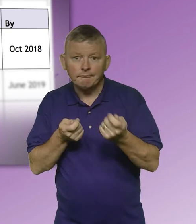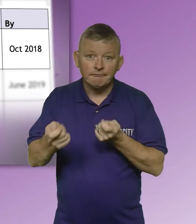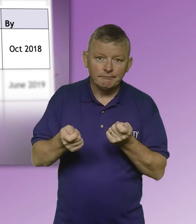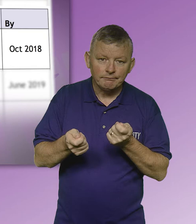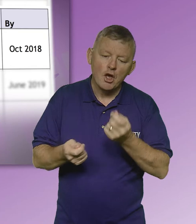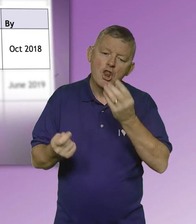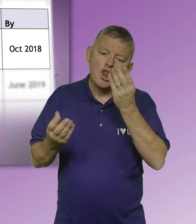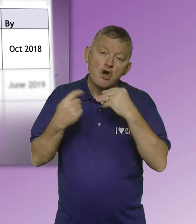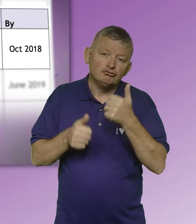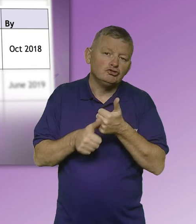Learning Support